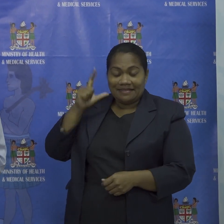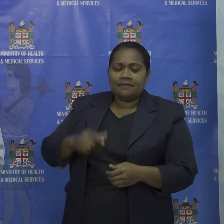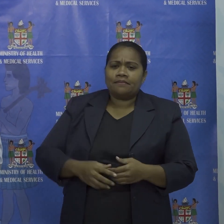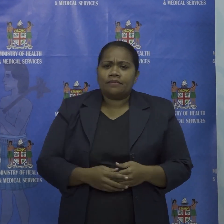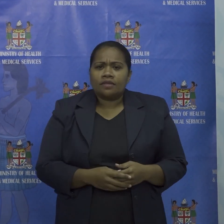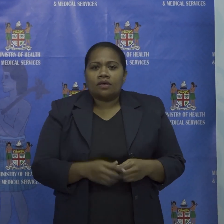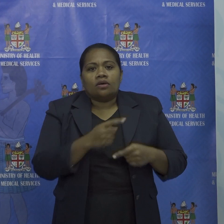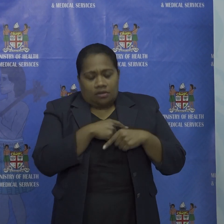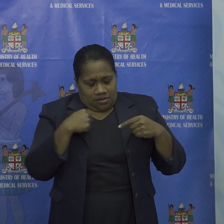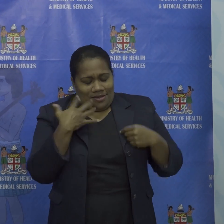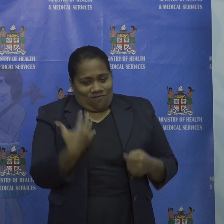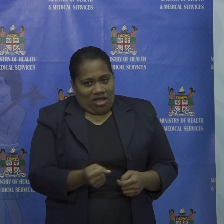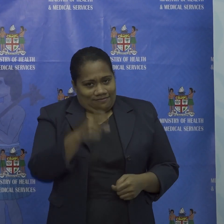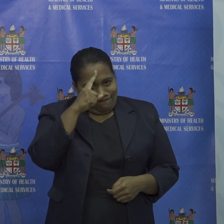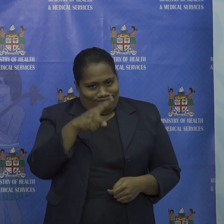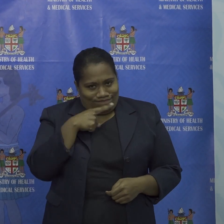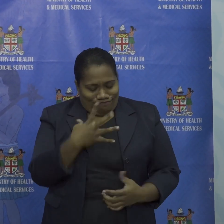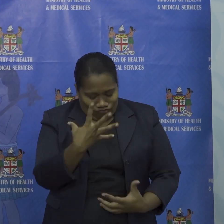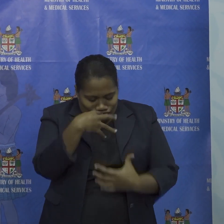we have one new case of COVID-19 to report.